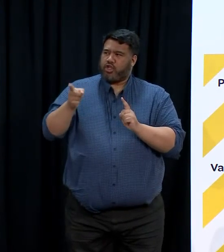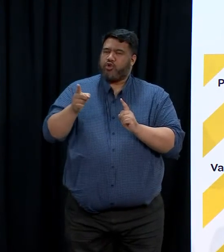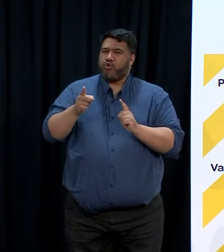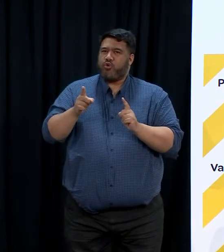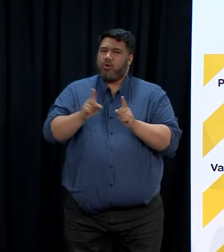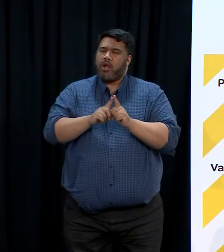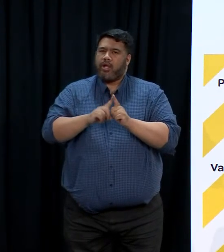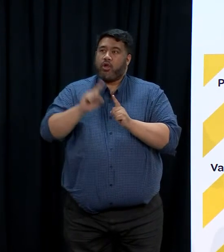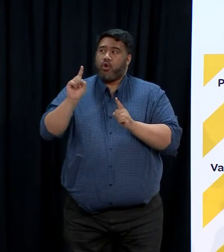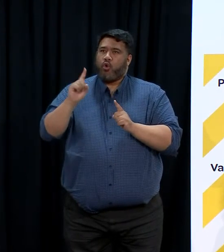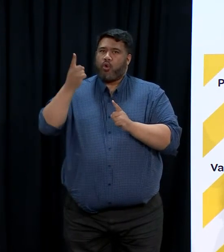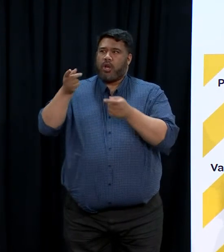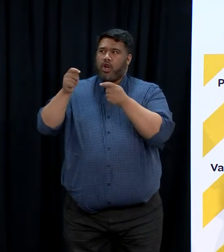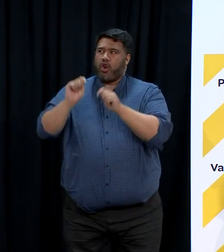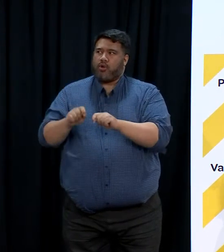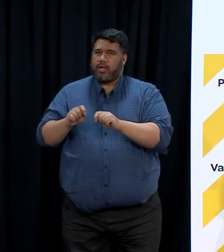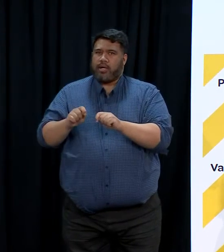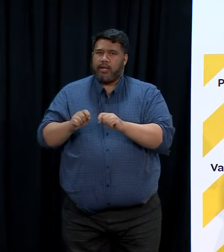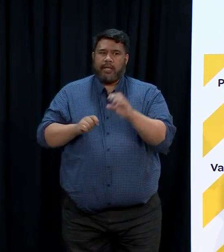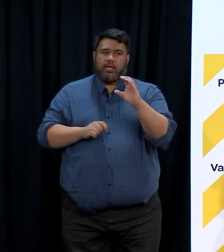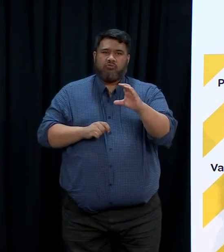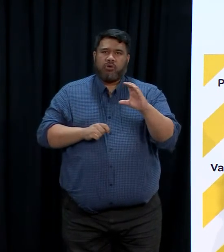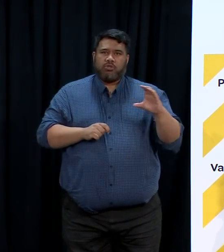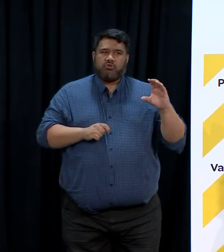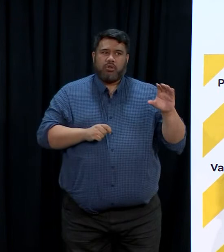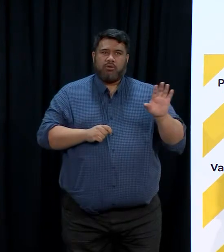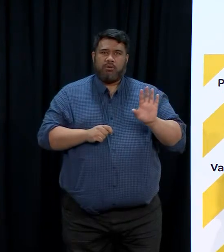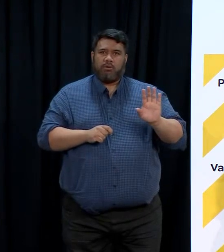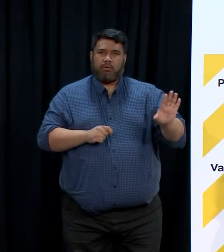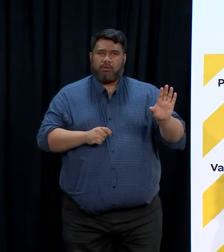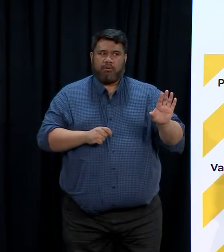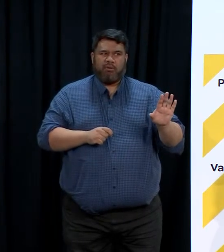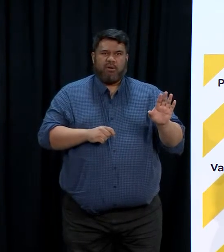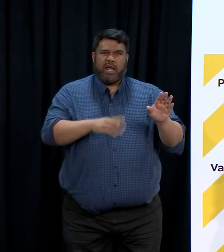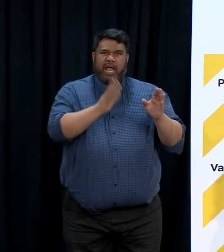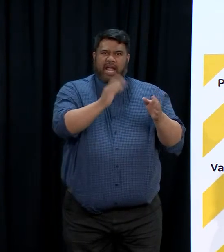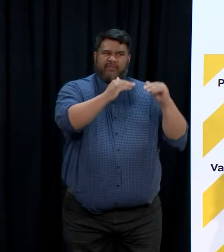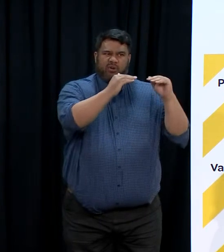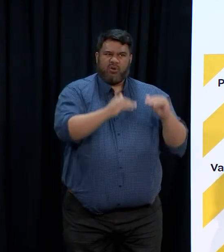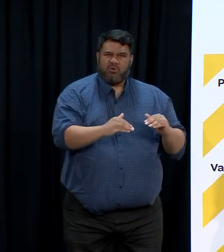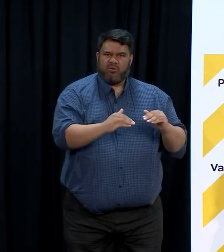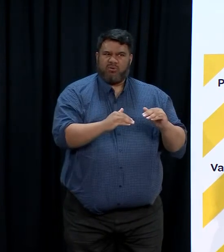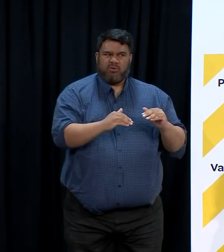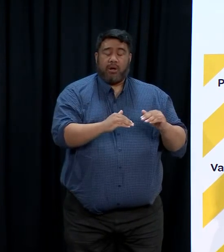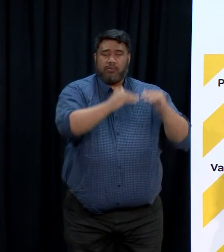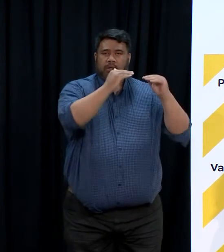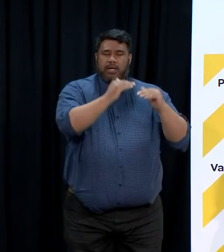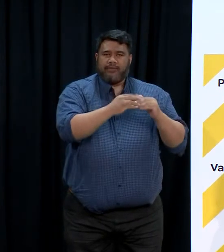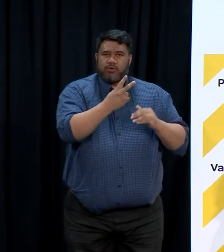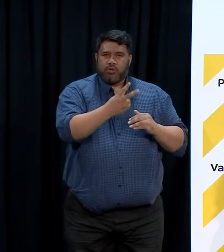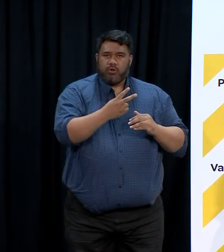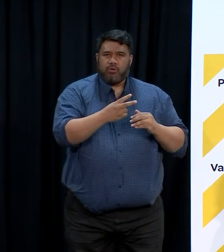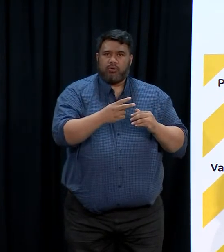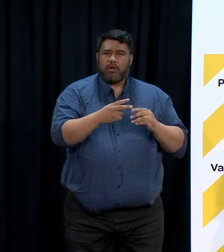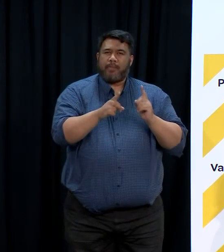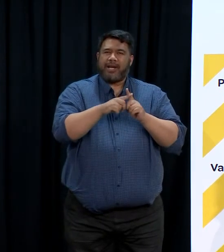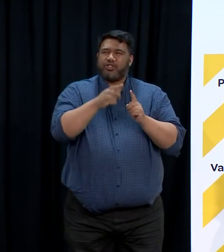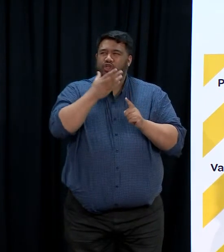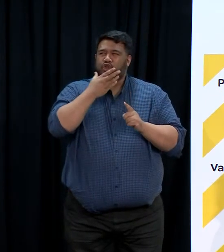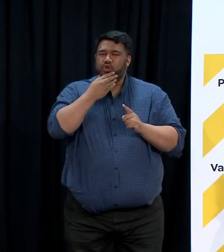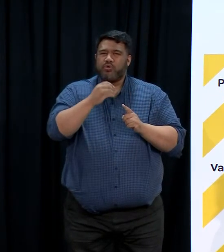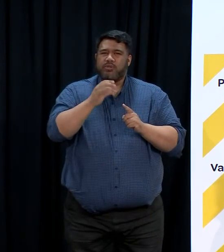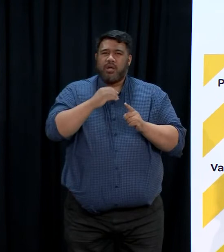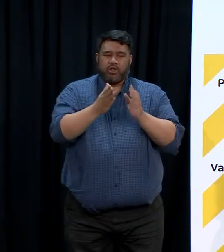moat? The Cook Strait is not a moat. There are still planes, dozens of planes every day flying between the islands. There are inter-island ferries